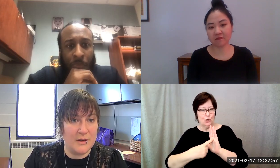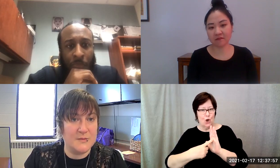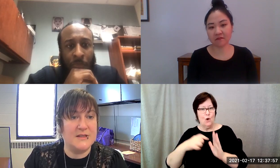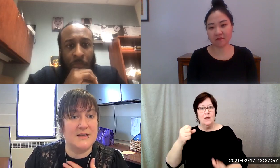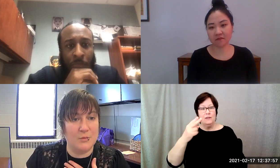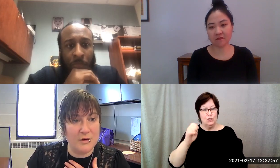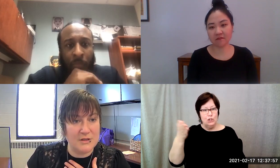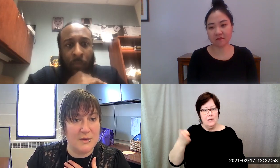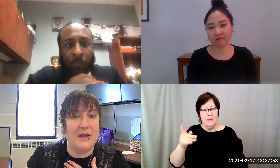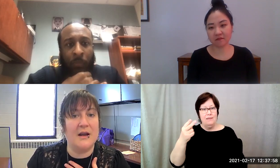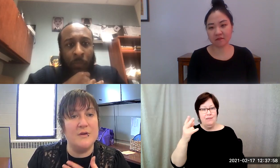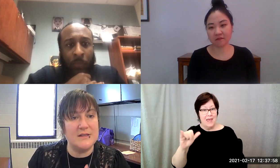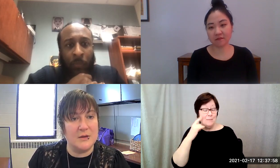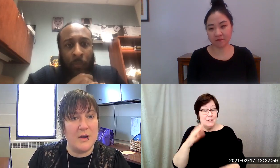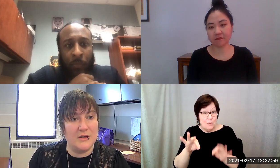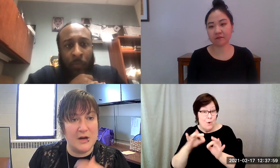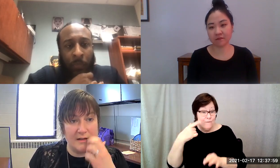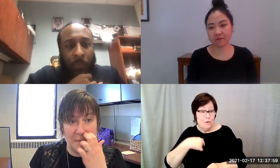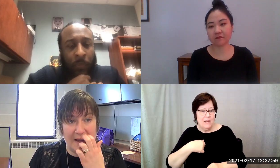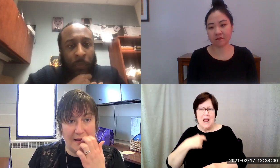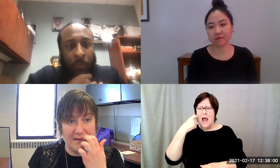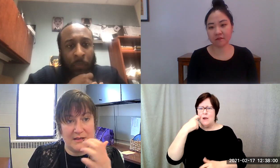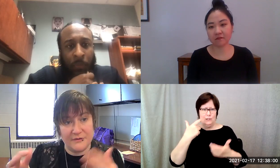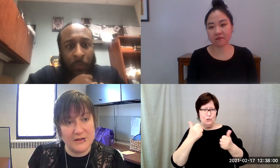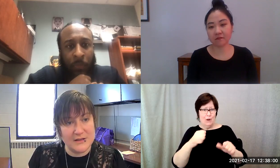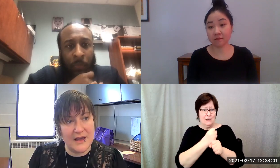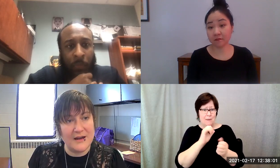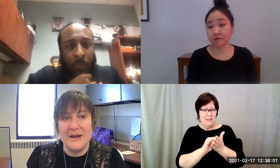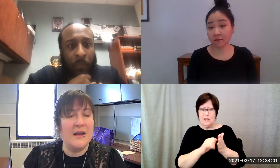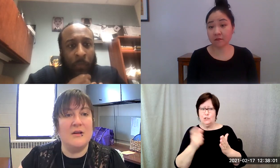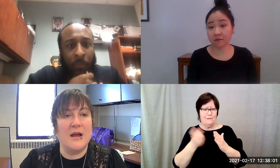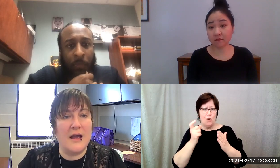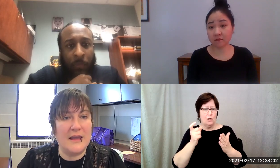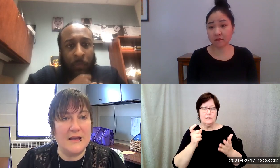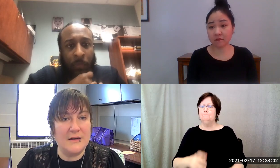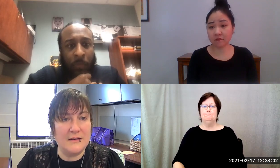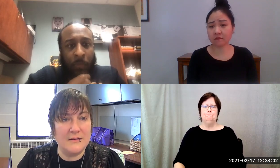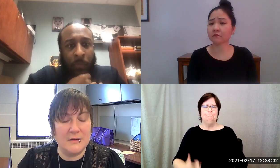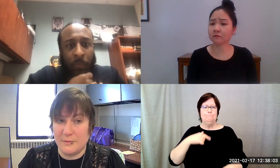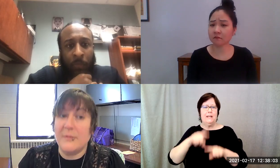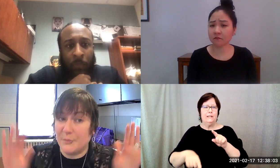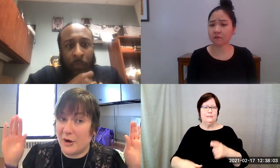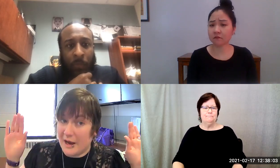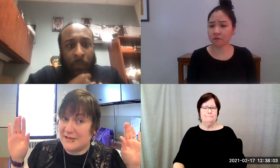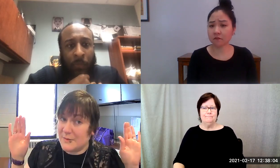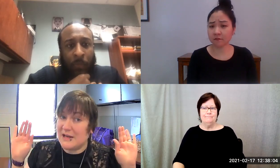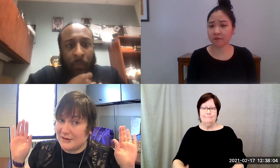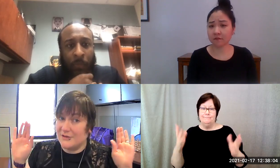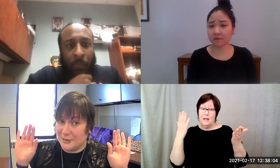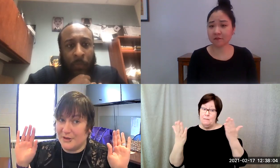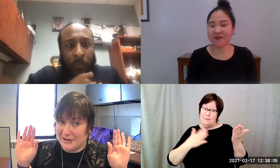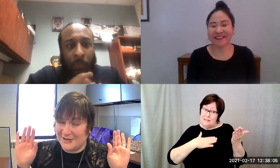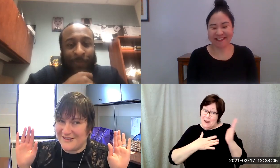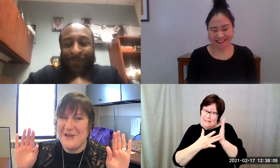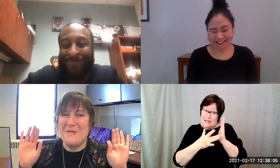they pronouns, because that's important to me. And I recently went and tried to make it default to that. And I can't, but perhaps that's my